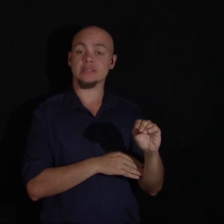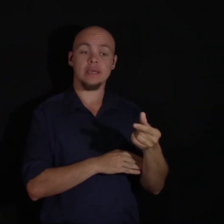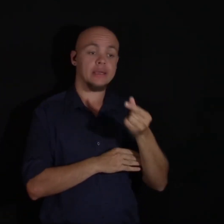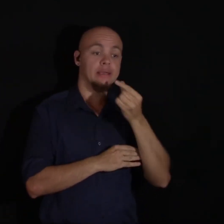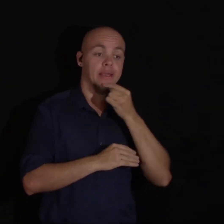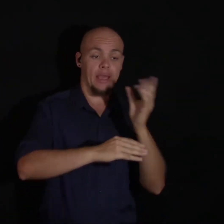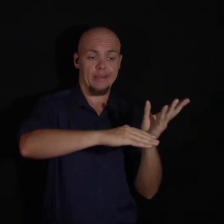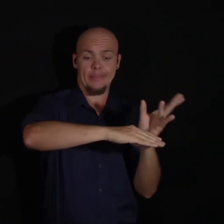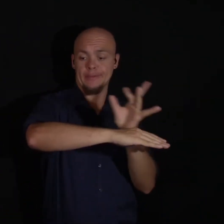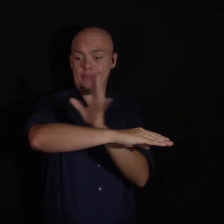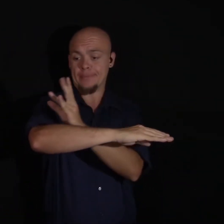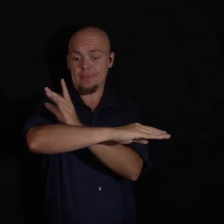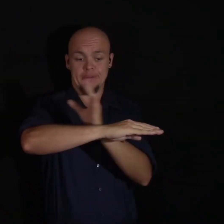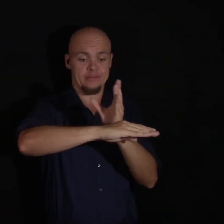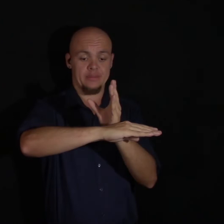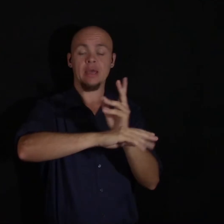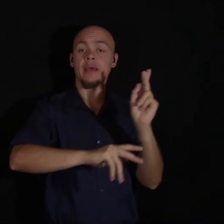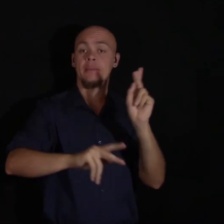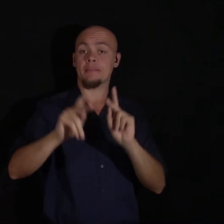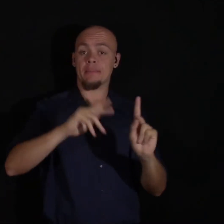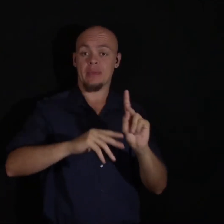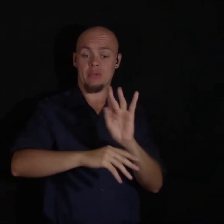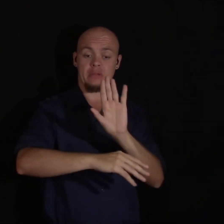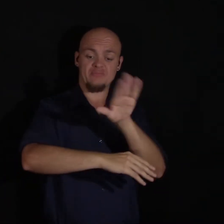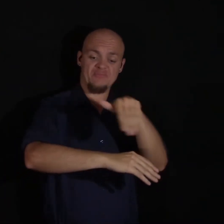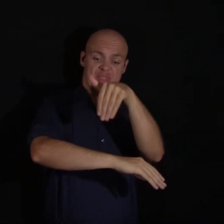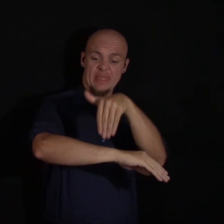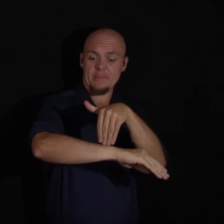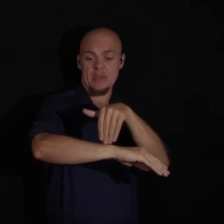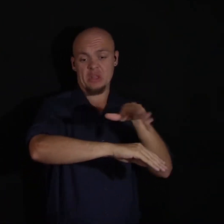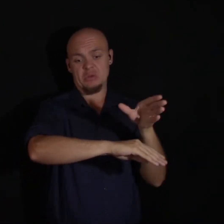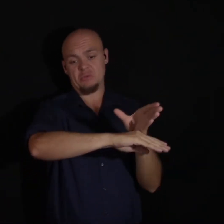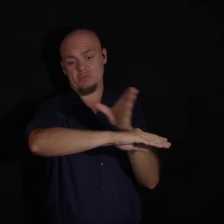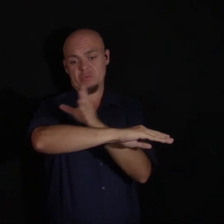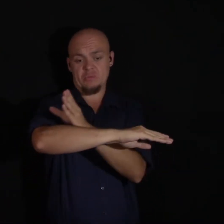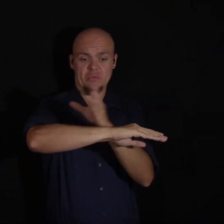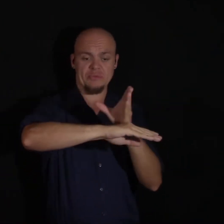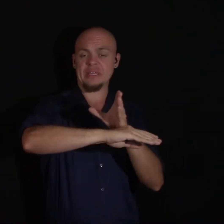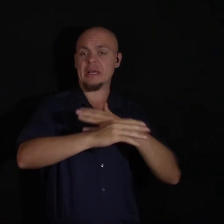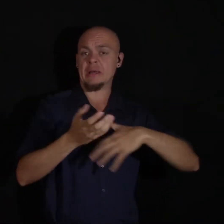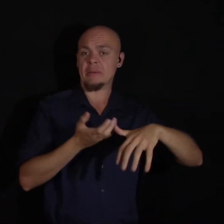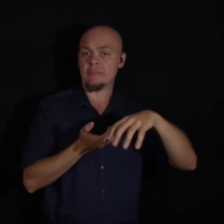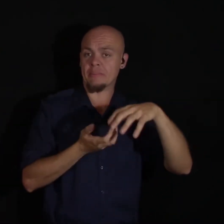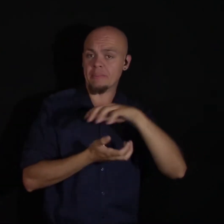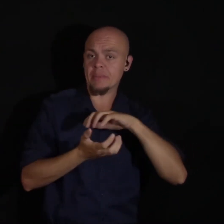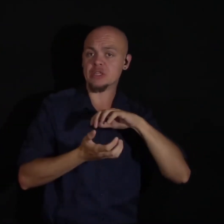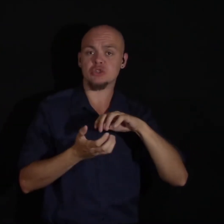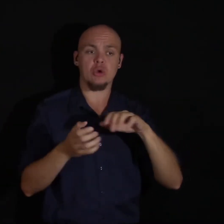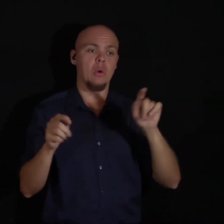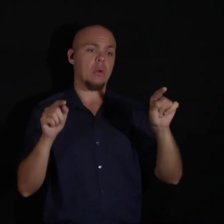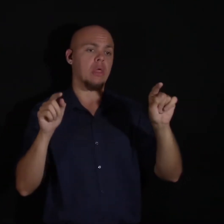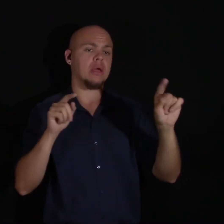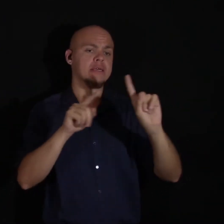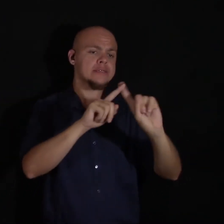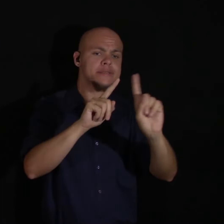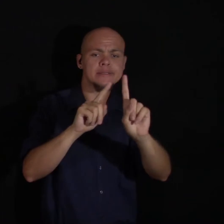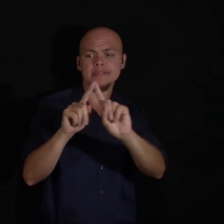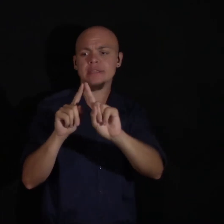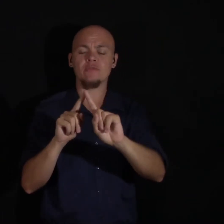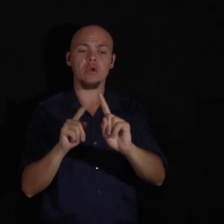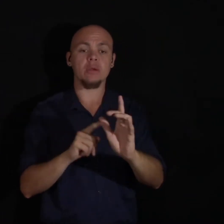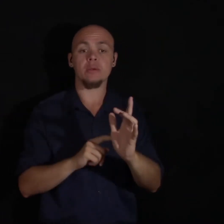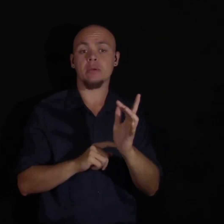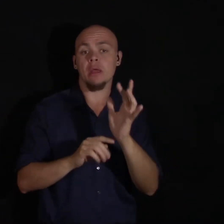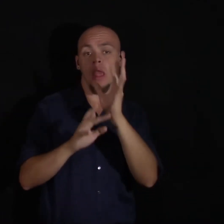he found, are to varying degrees somewhere in the middle, a mixture, an amalgam of different